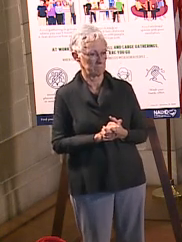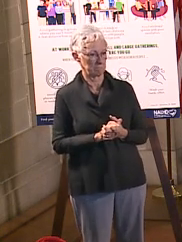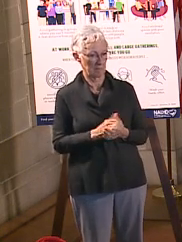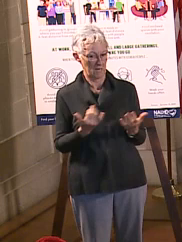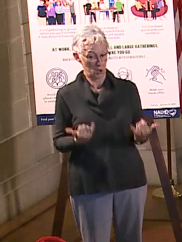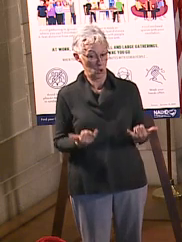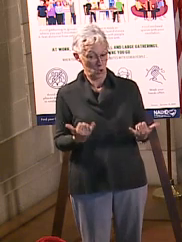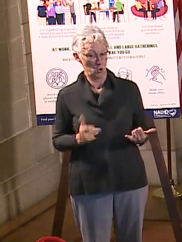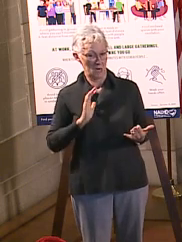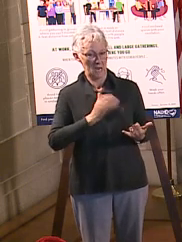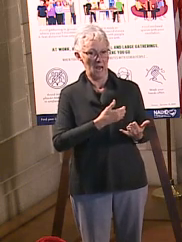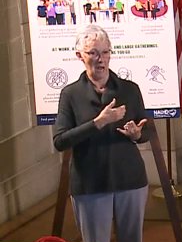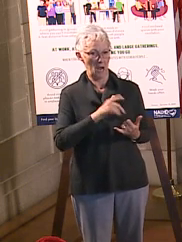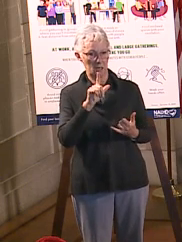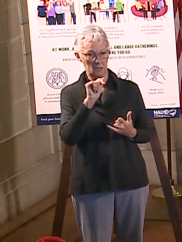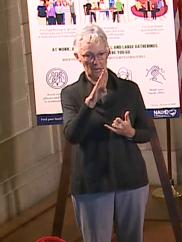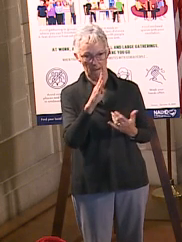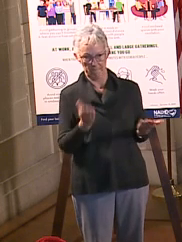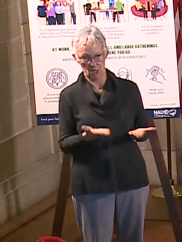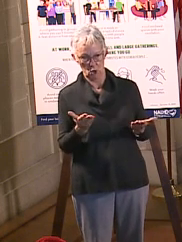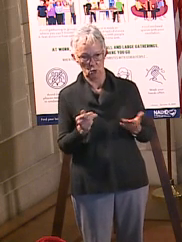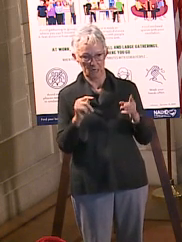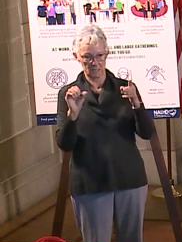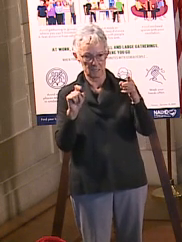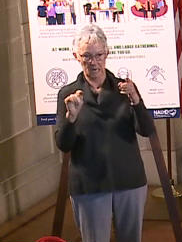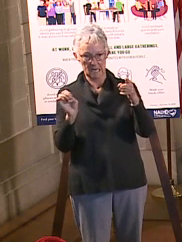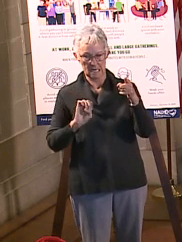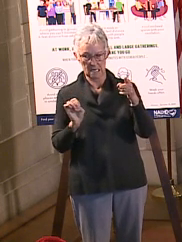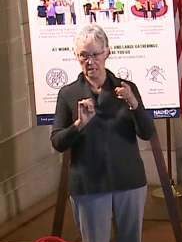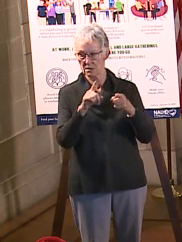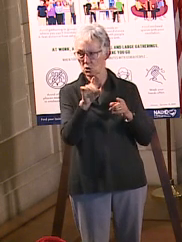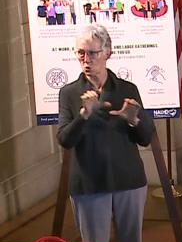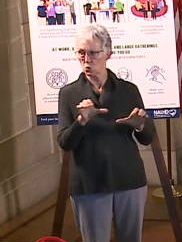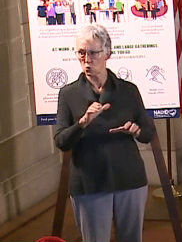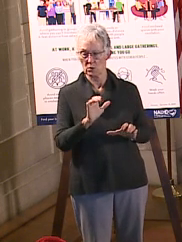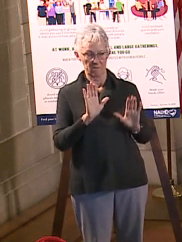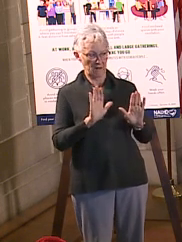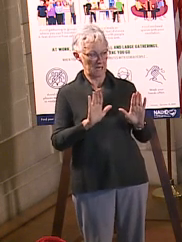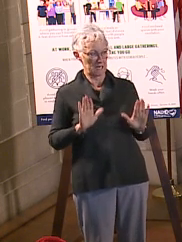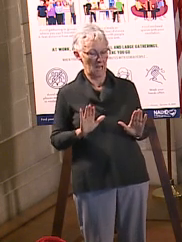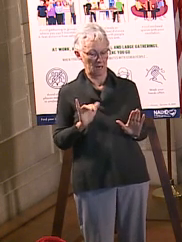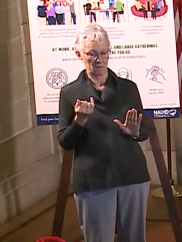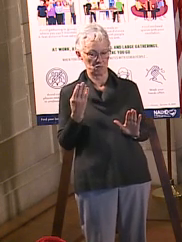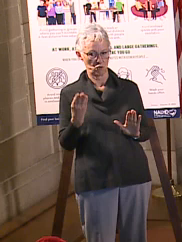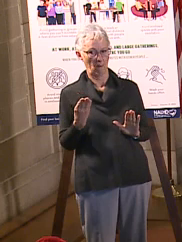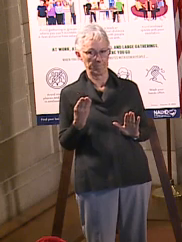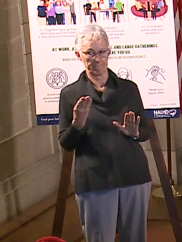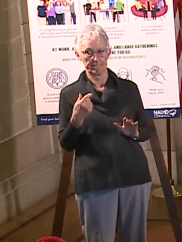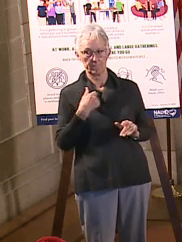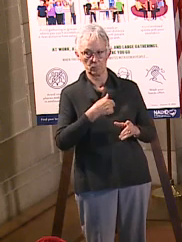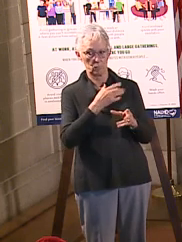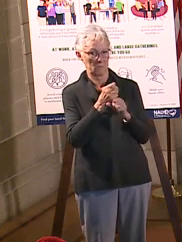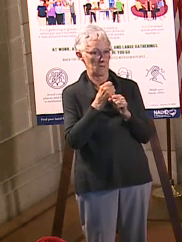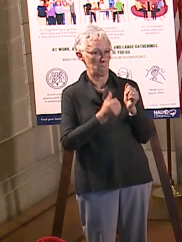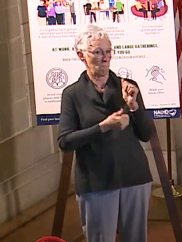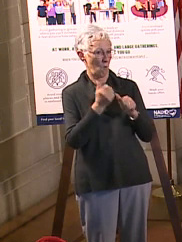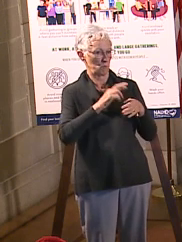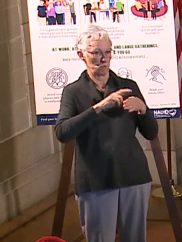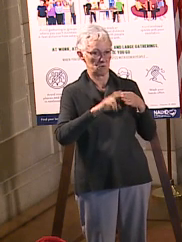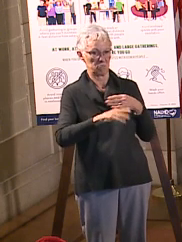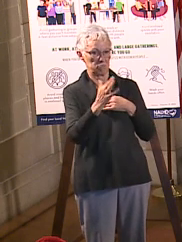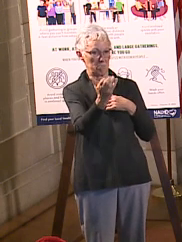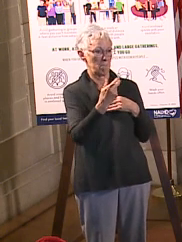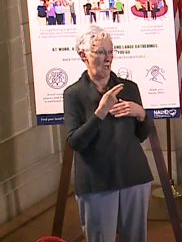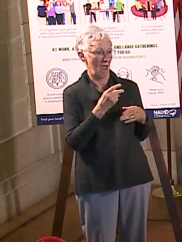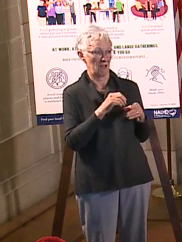Nebraska lab here in Lincoln at St. Elizabeth's is doing a fantastic job. They really have gotten that system down. We're getting most of those test results back in 24